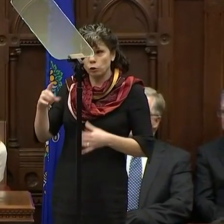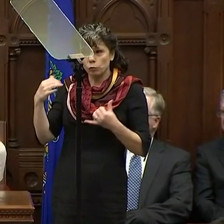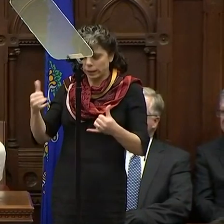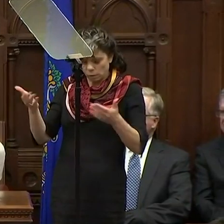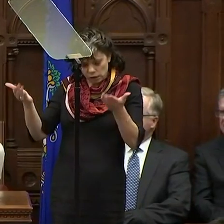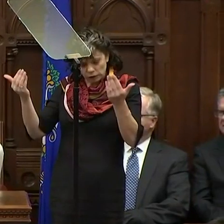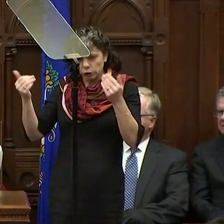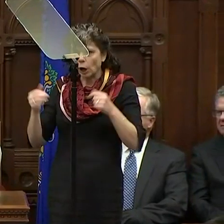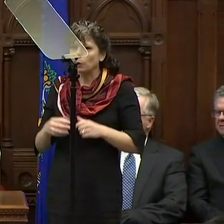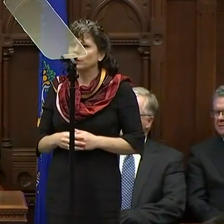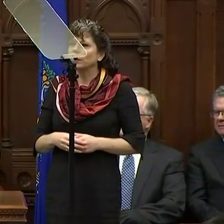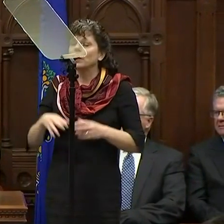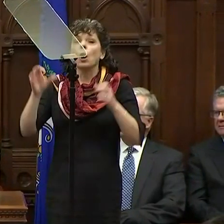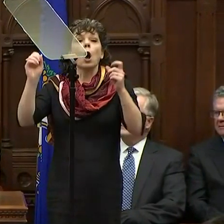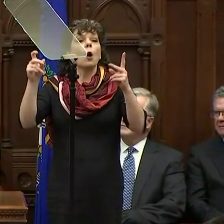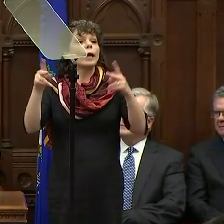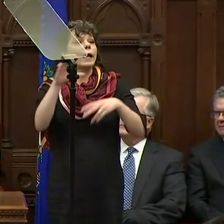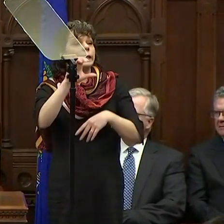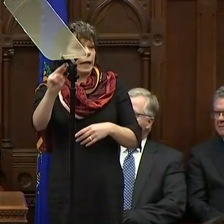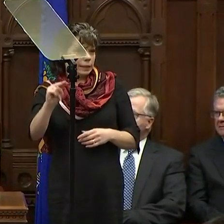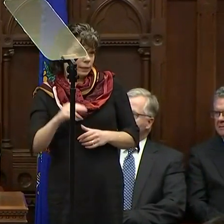go. All right, Connecticut.